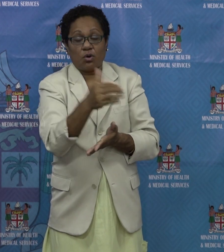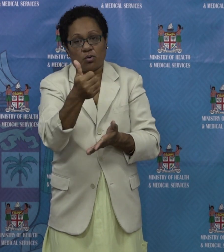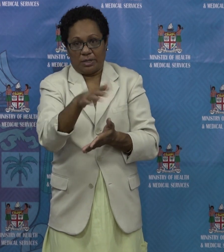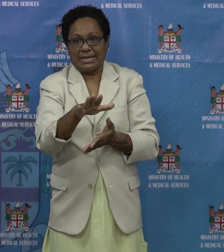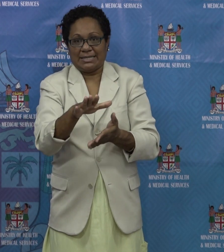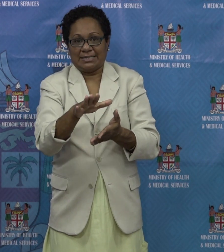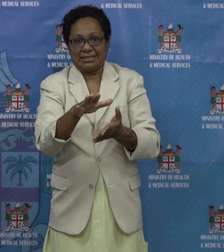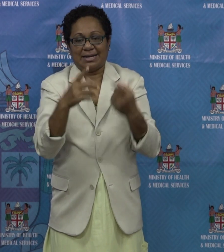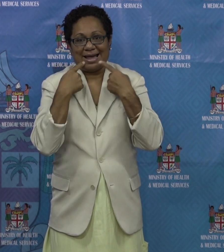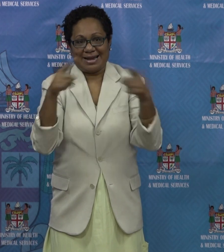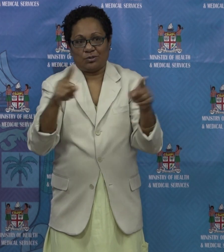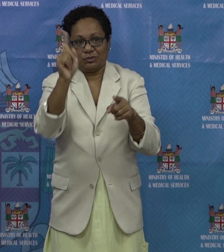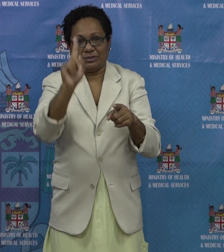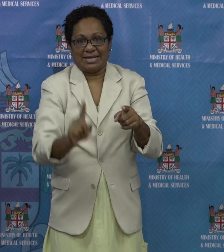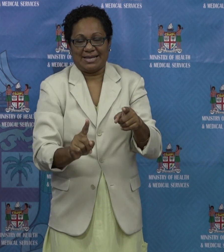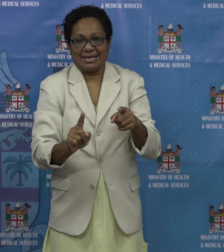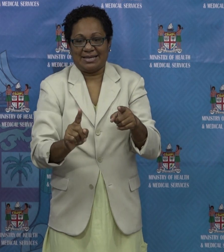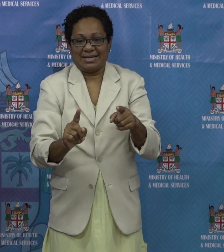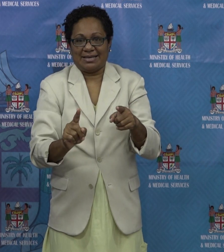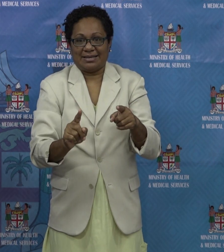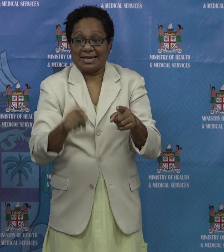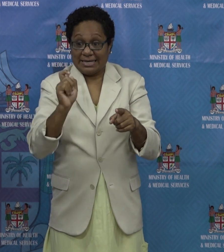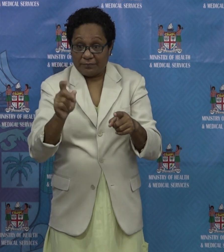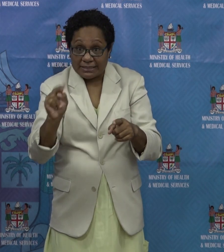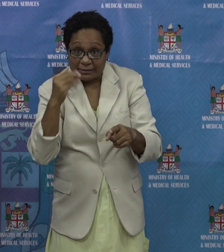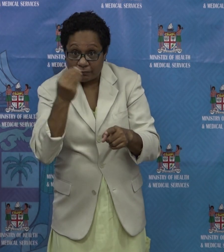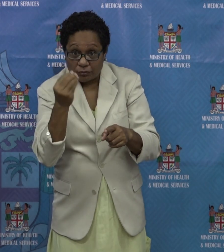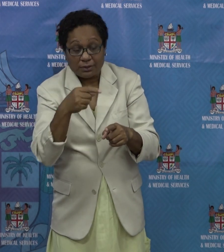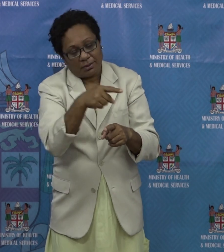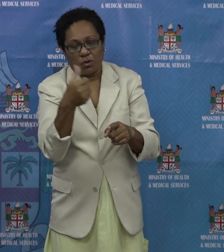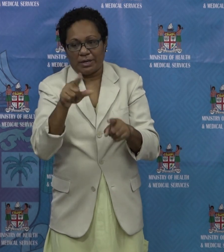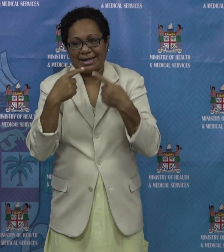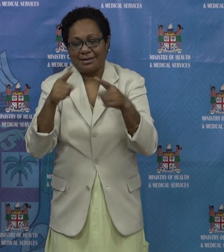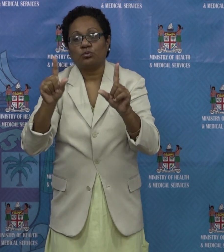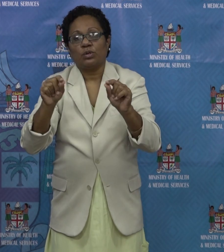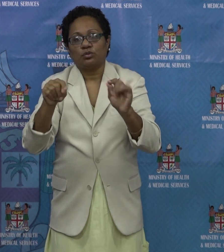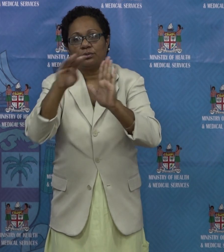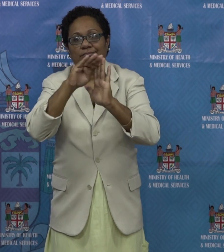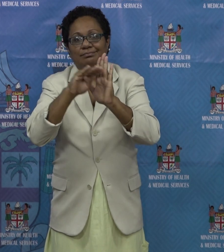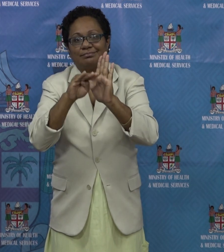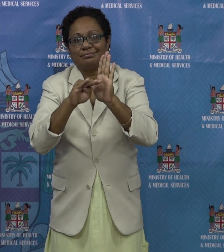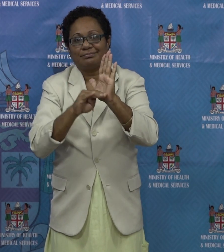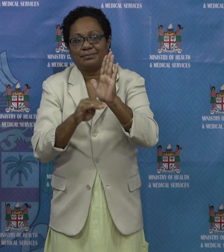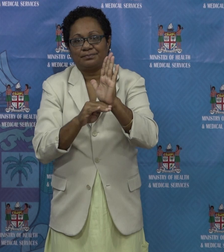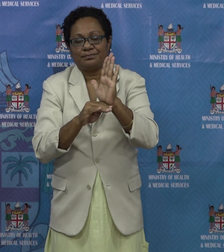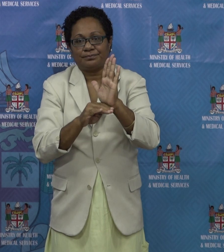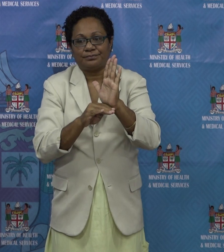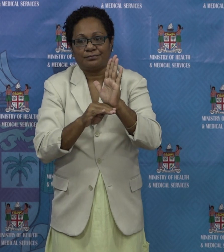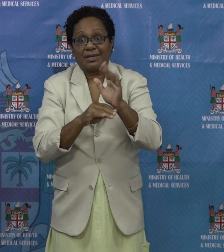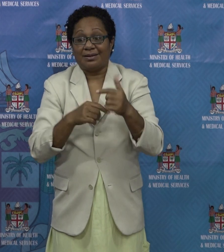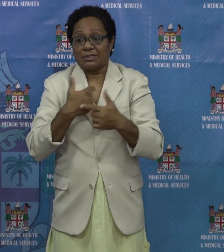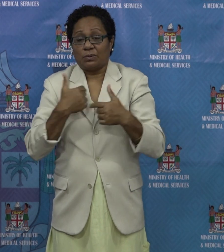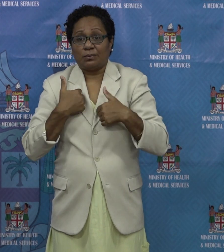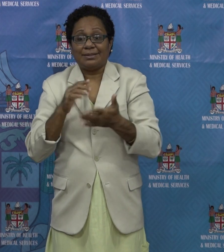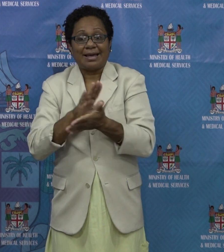statement today that has outlined the process that is there. And I mean, one of the things that we are very thankful